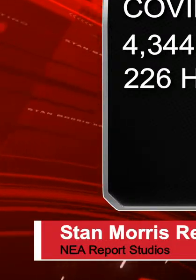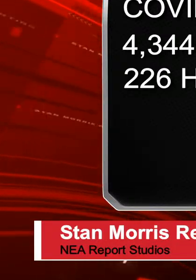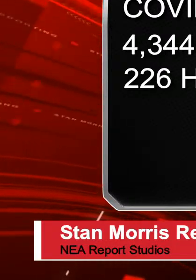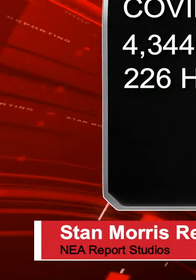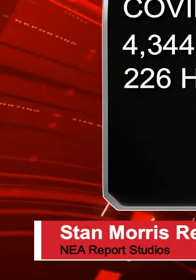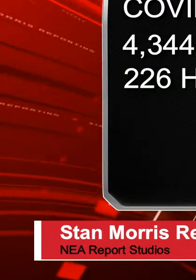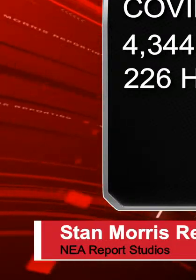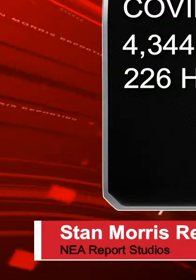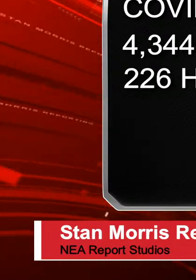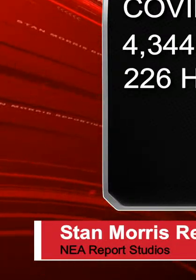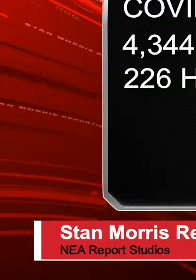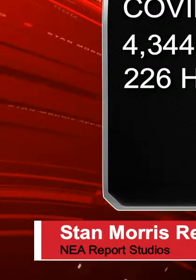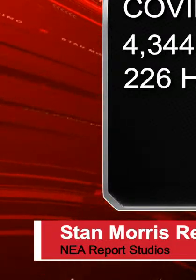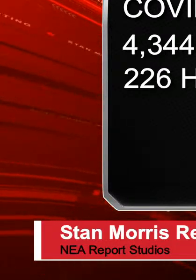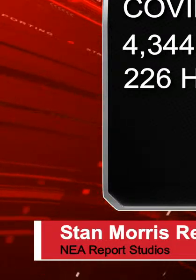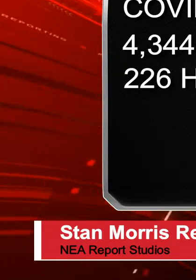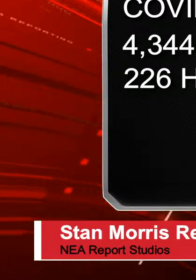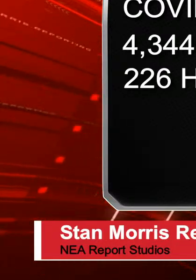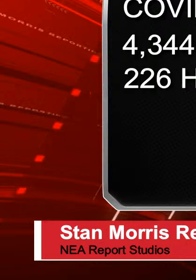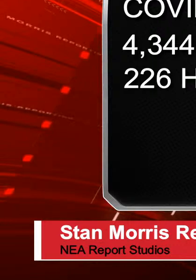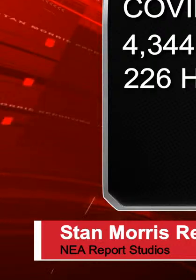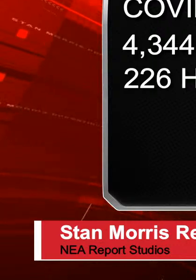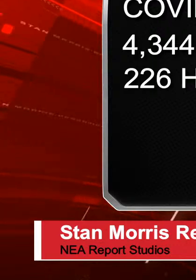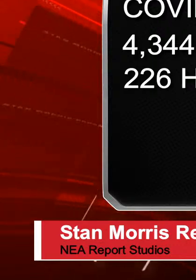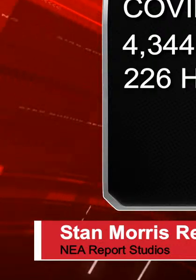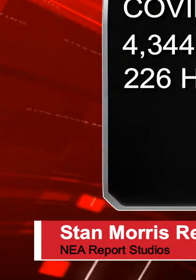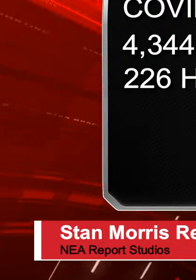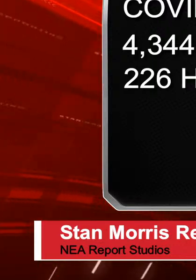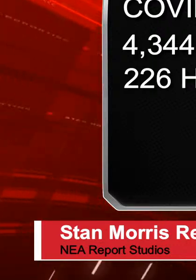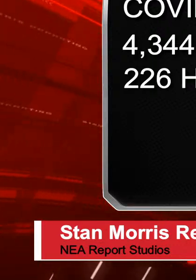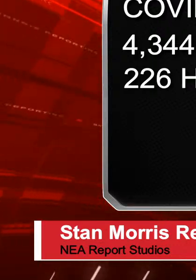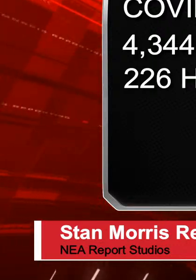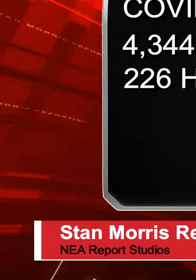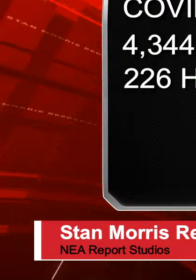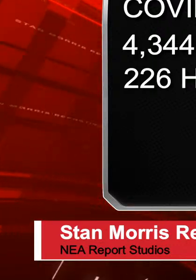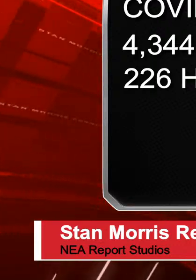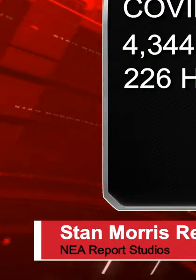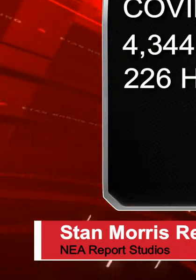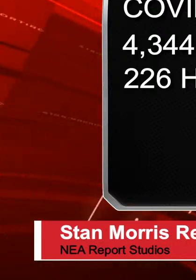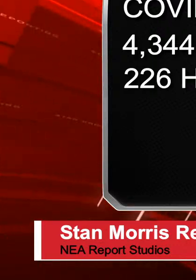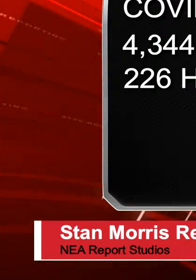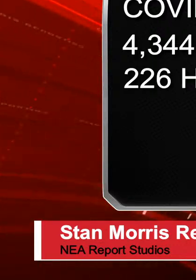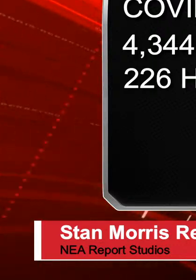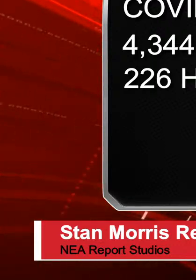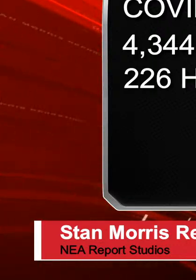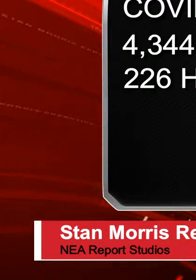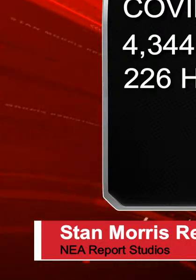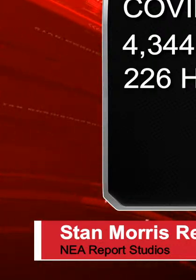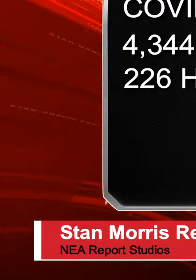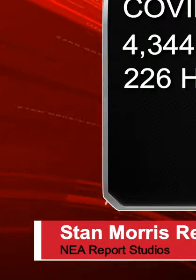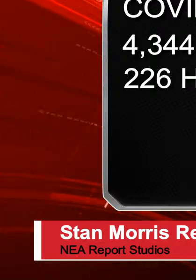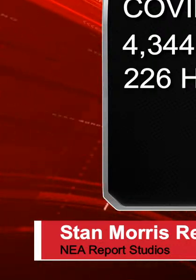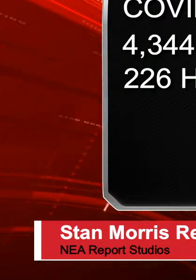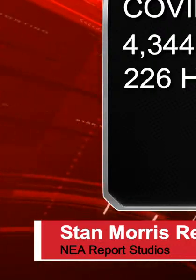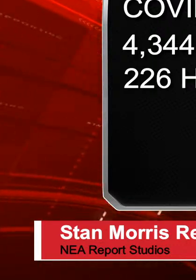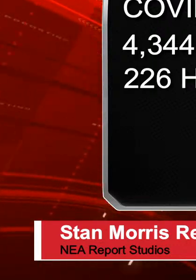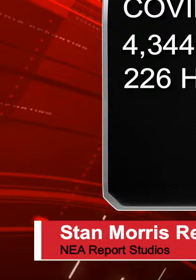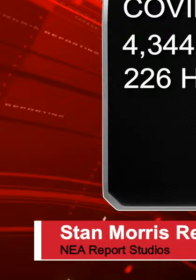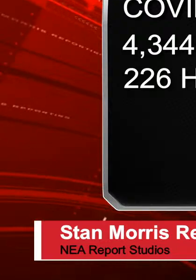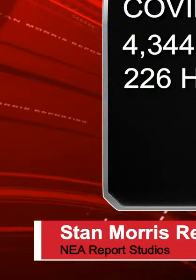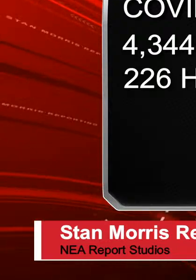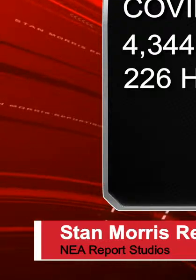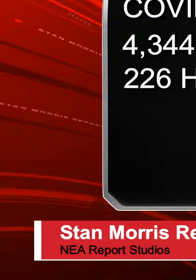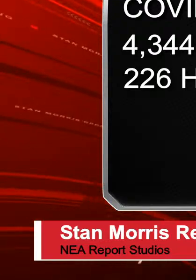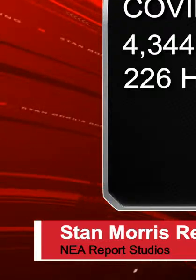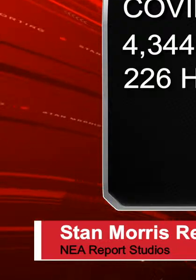have not been, most likely, if you just took a measurement of all of them together. But these are the numbers that we have now for Arkansas, the